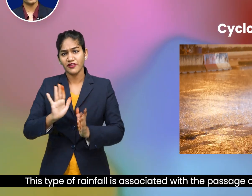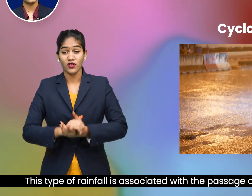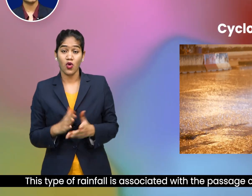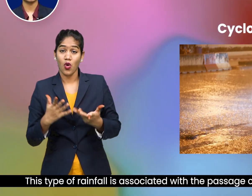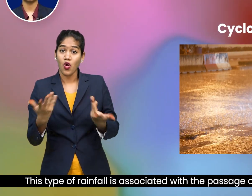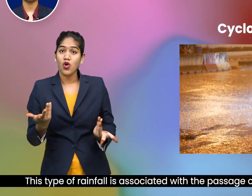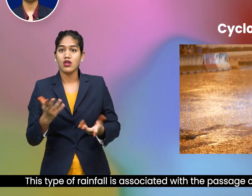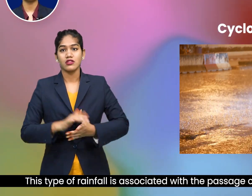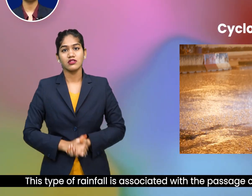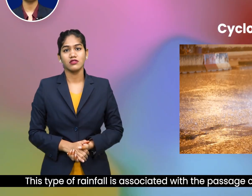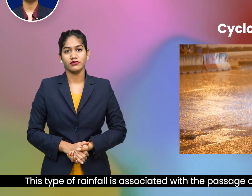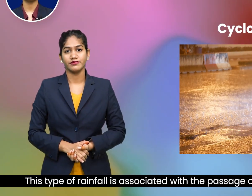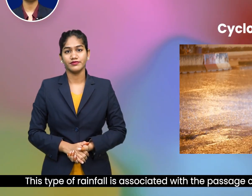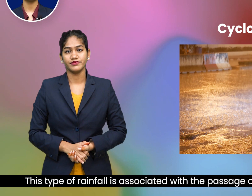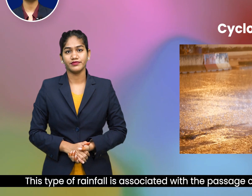or